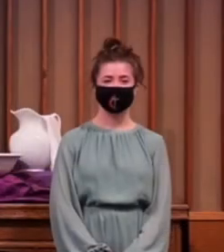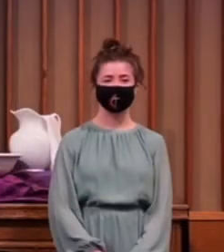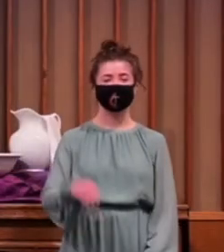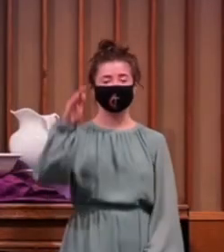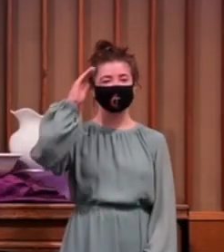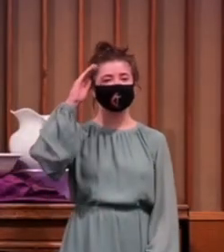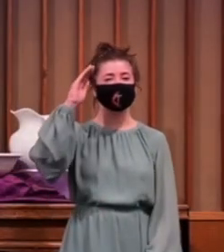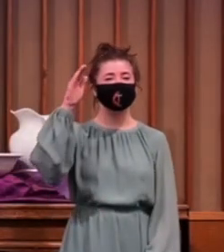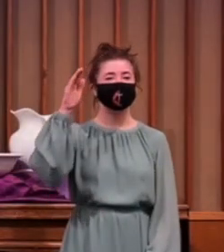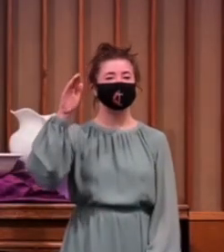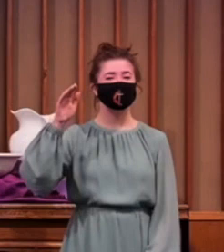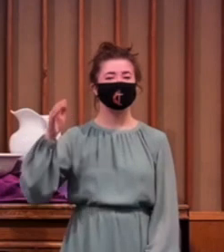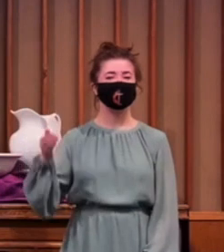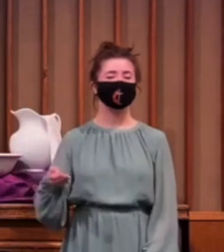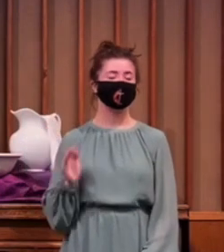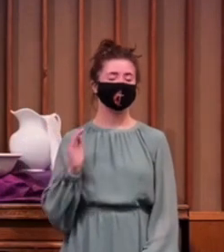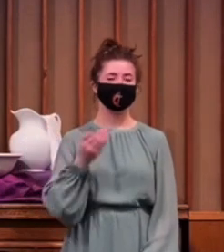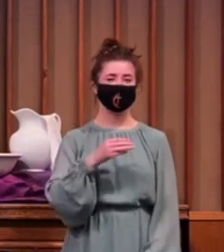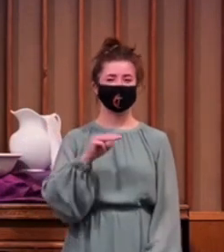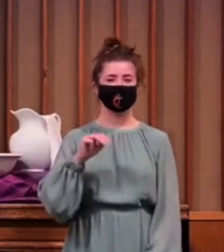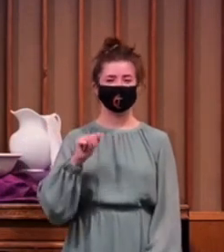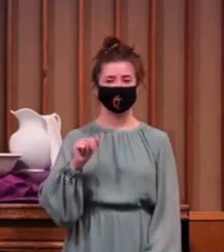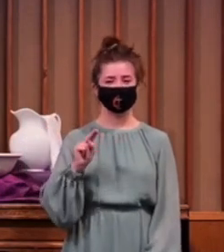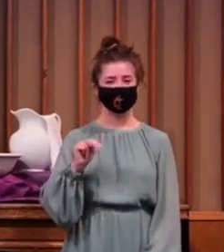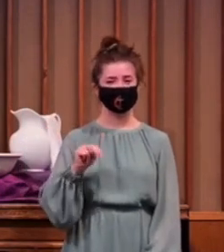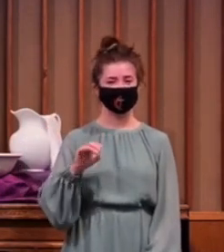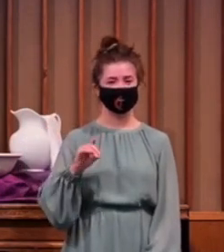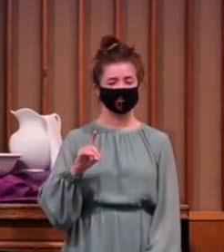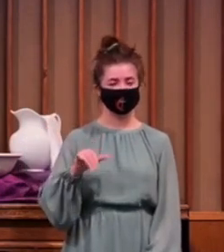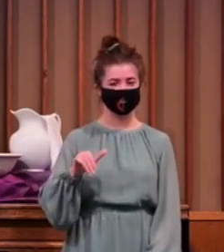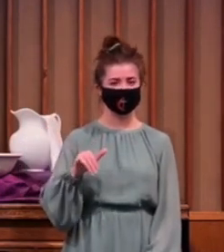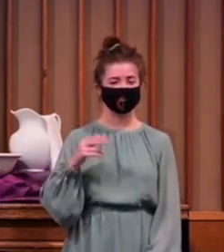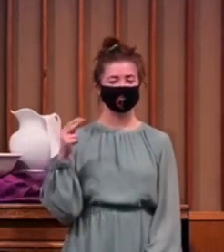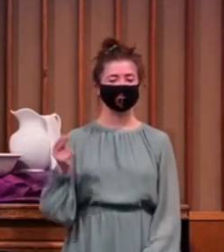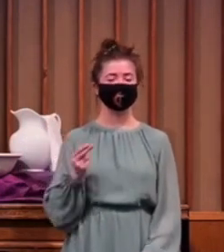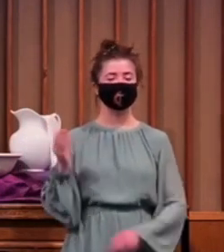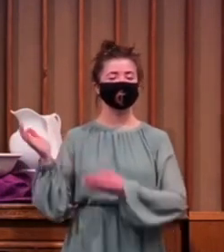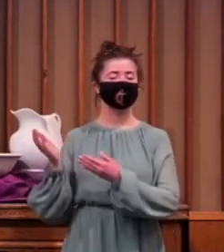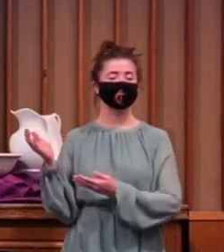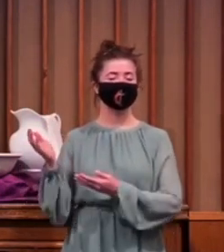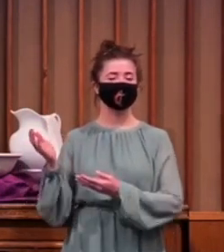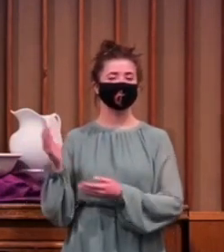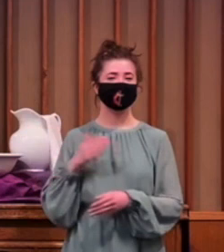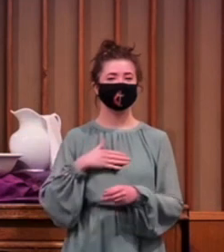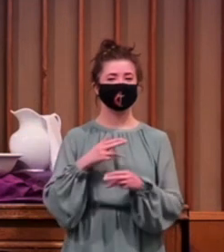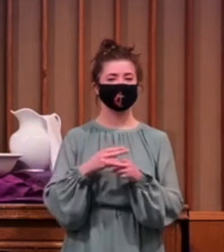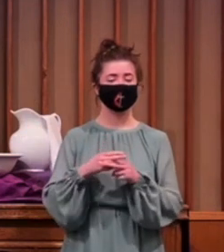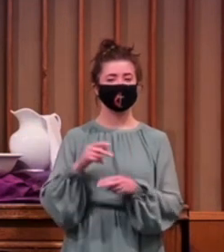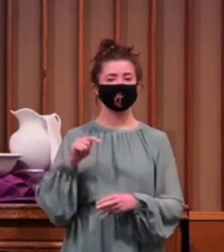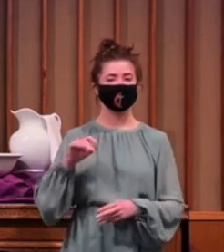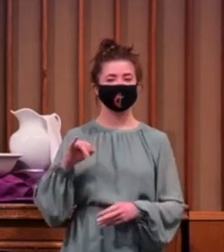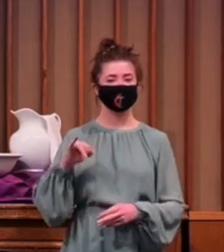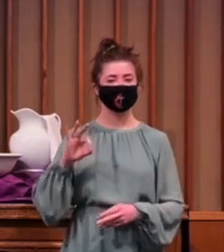Hello, and welcome to our Maundy Thursday service. I'm Tiffany DeTienne, the pastor of Manito